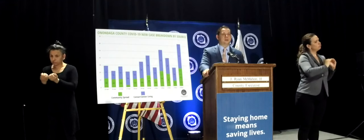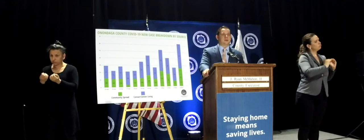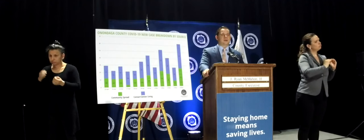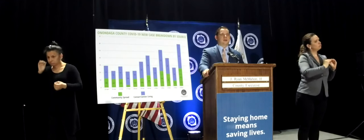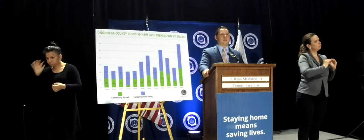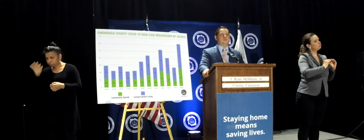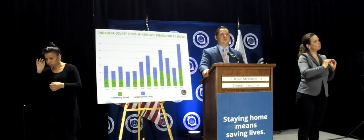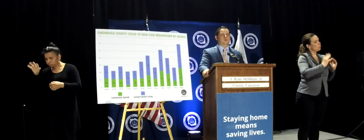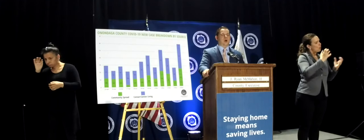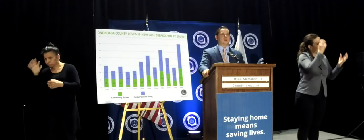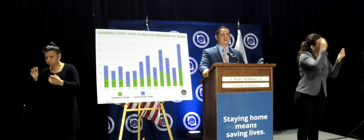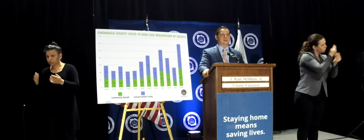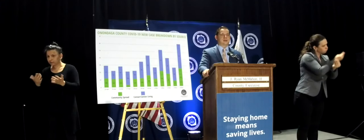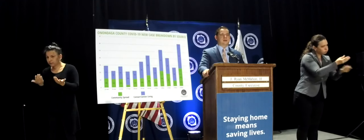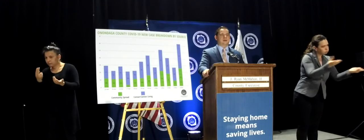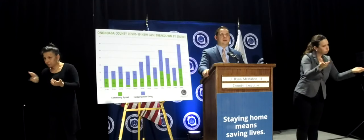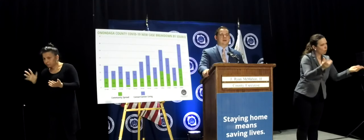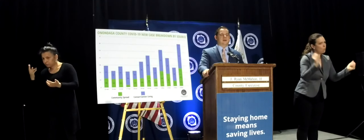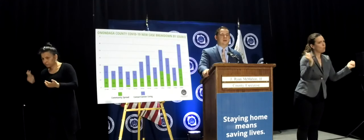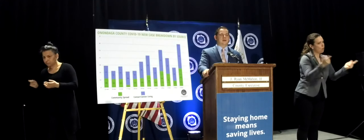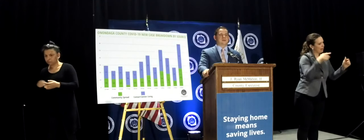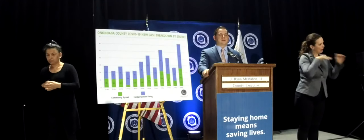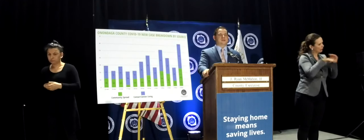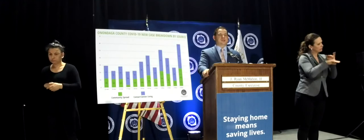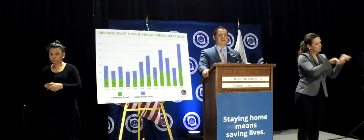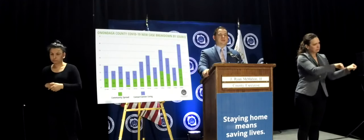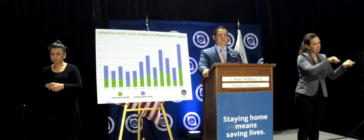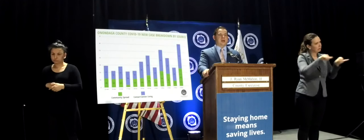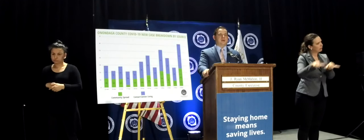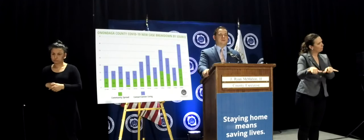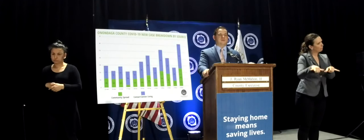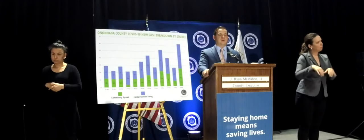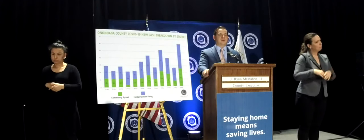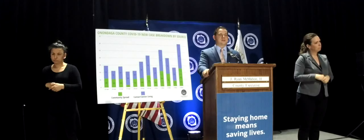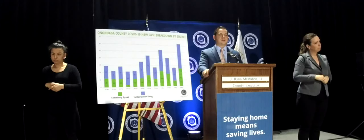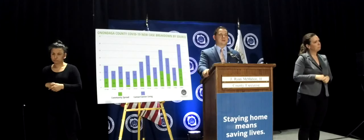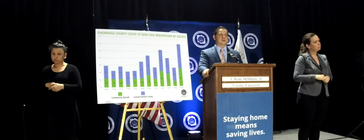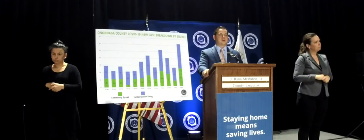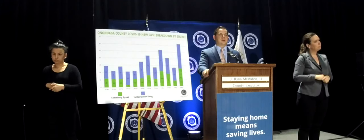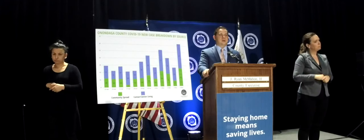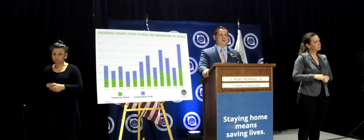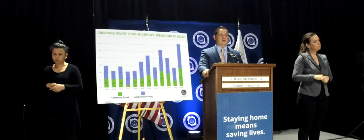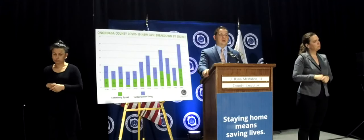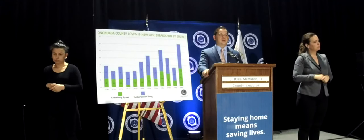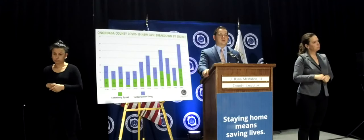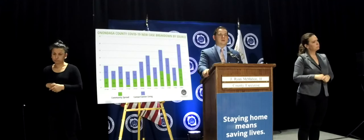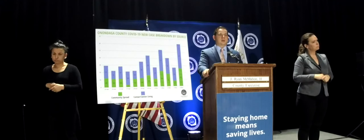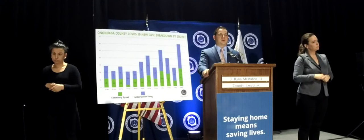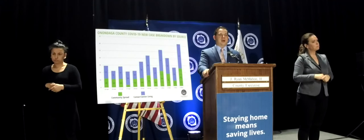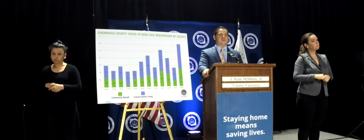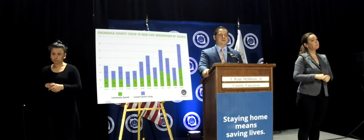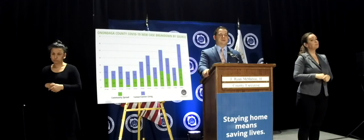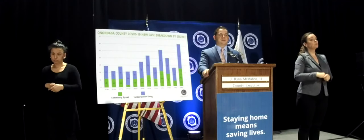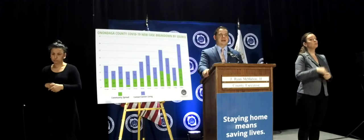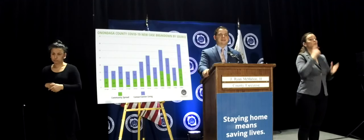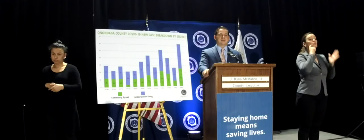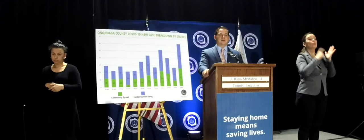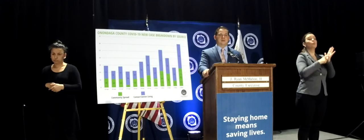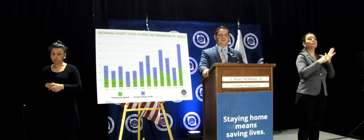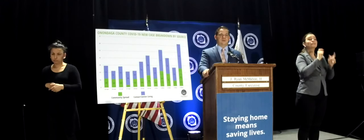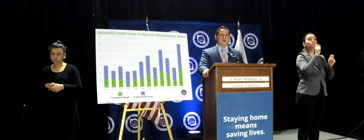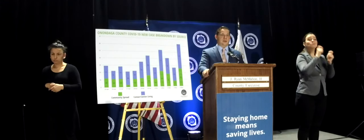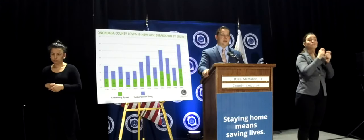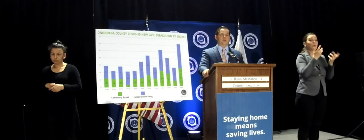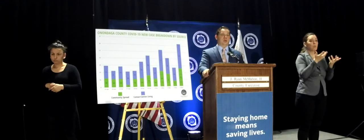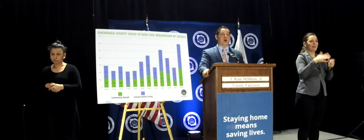But if you aren't seeing, in a certain geography, if you aren't seeing certain demographics testing